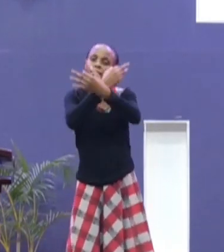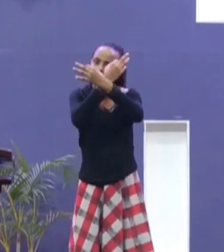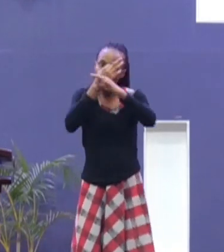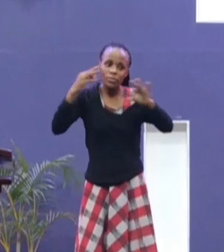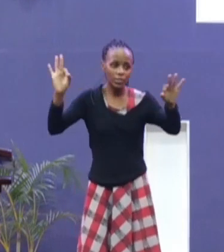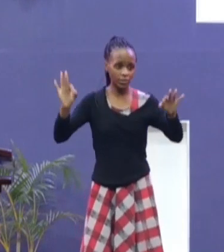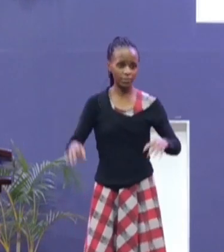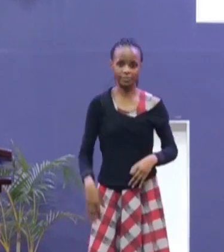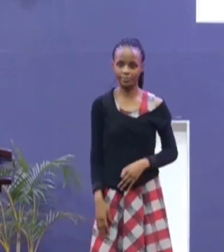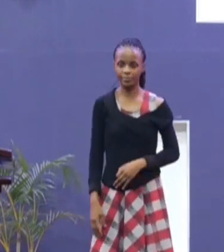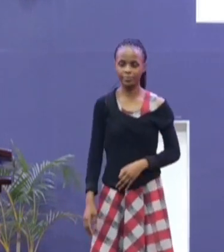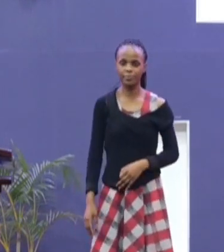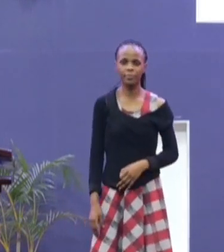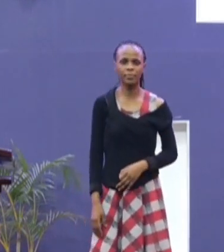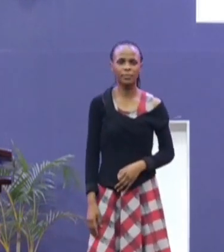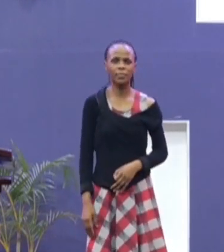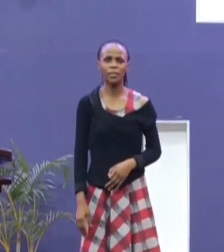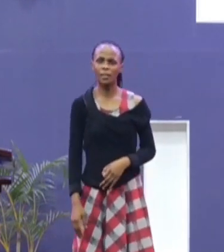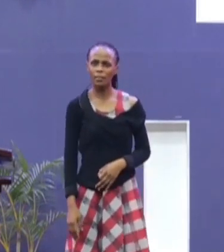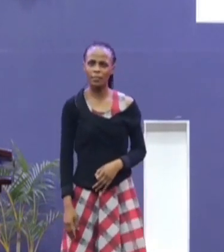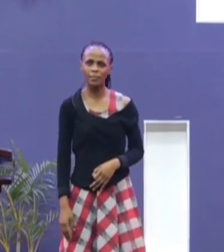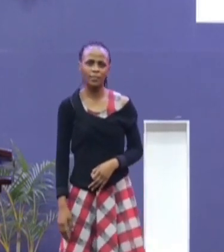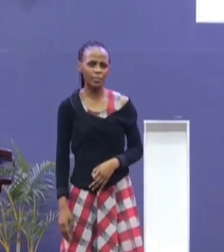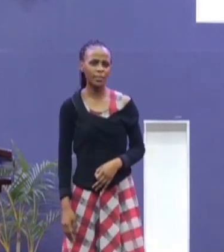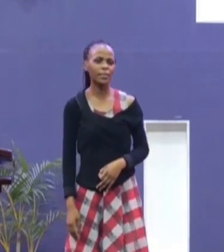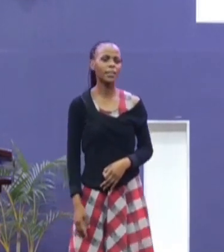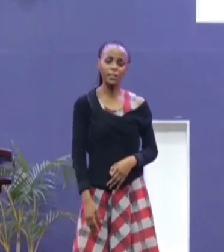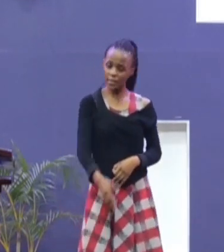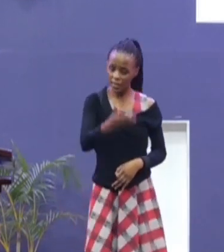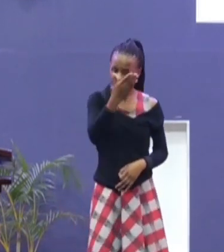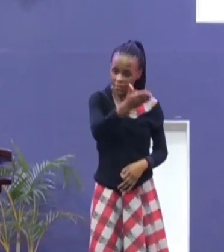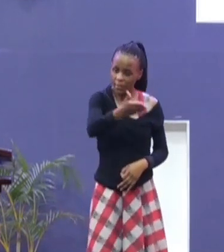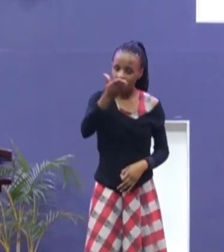ago galitufuula baddembe. There are aspects in life, there are sections of